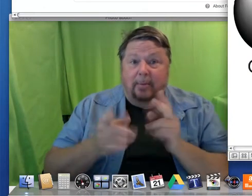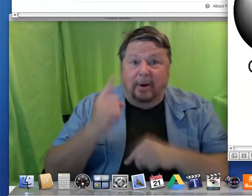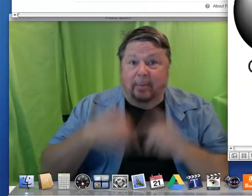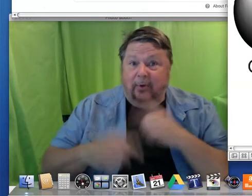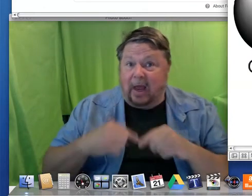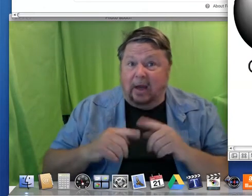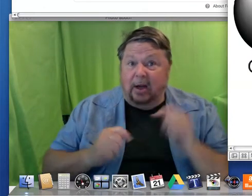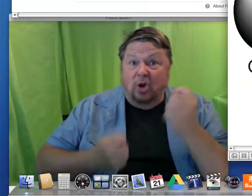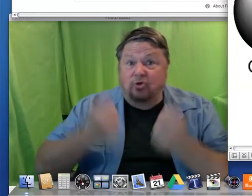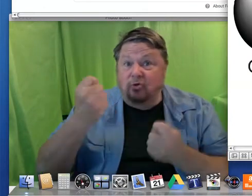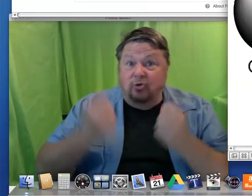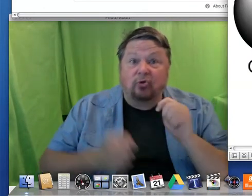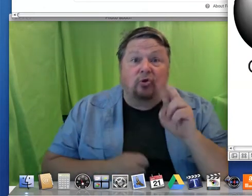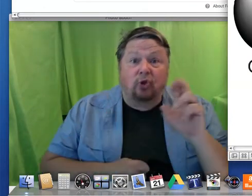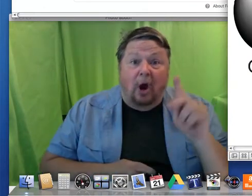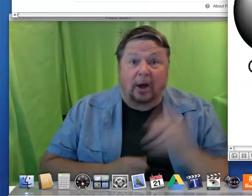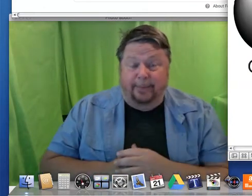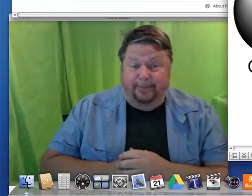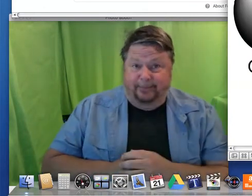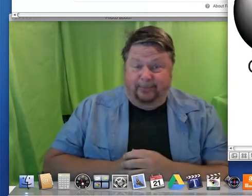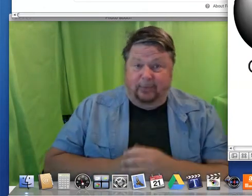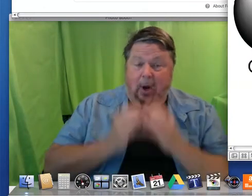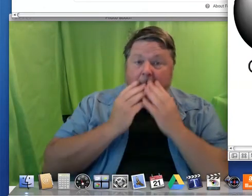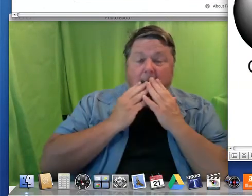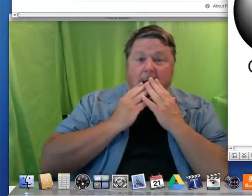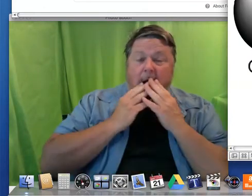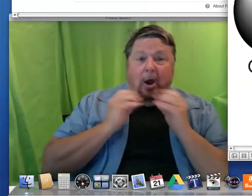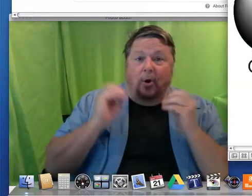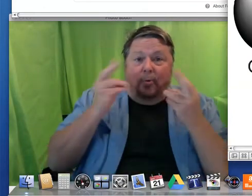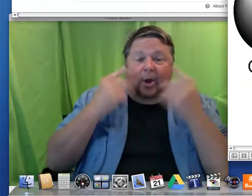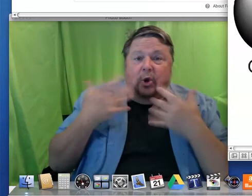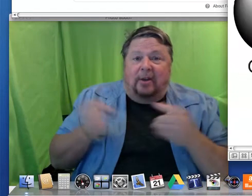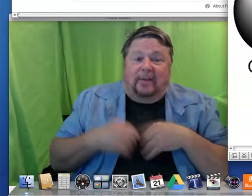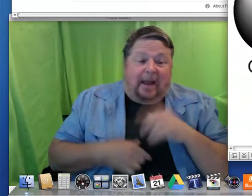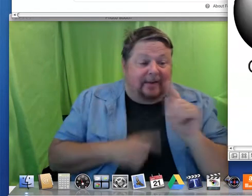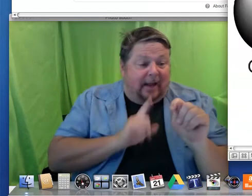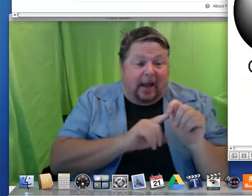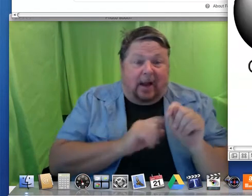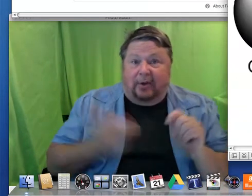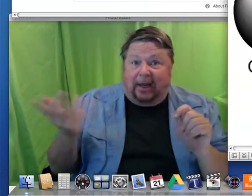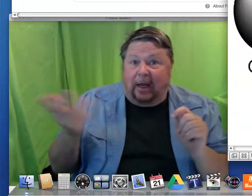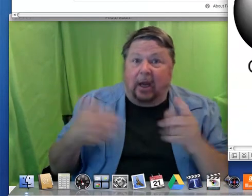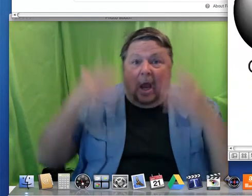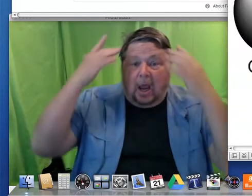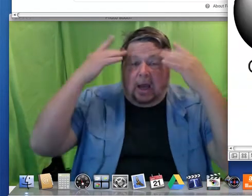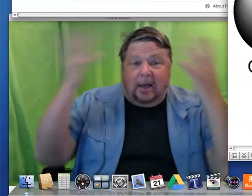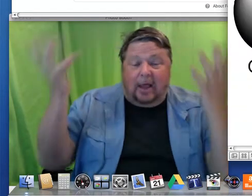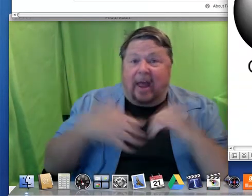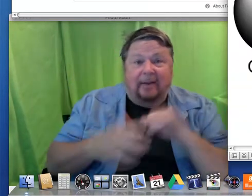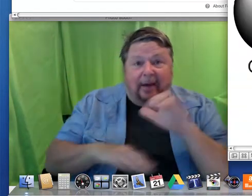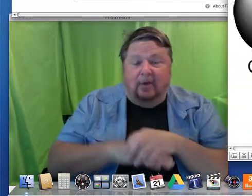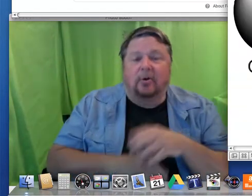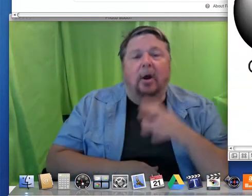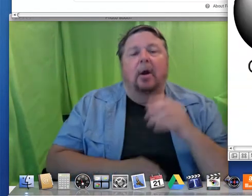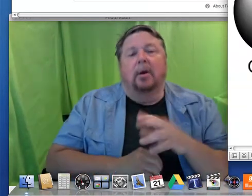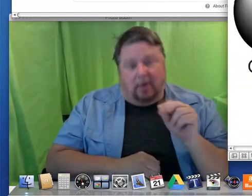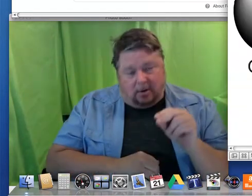some people sign truck, oh my goodness, that's the letter T, and that's